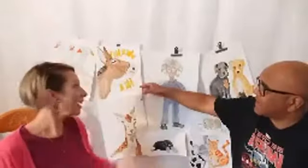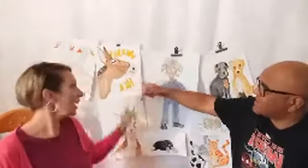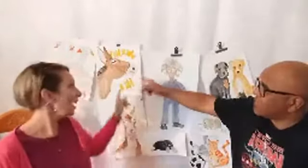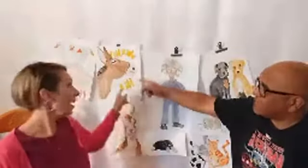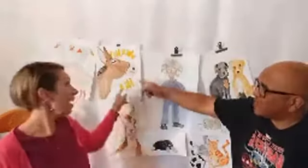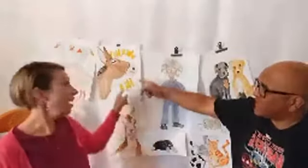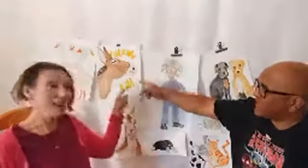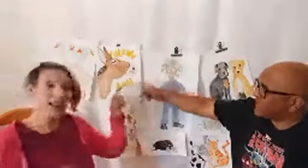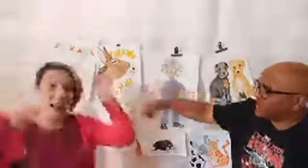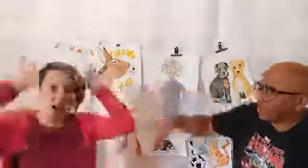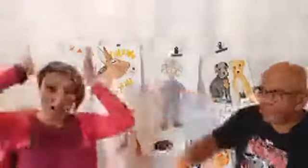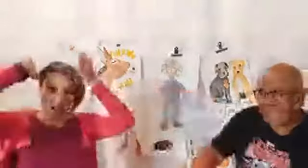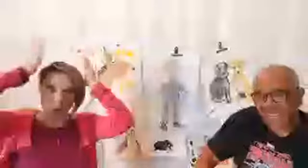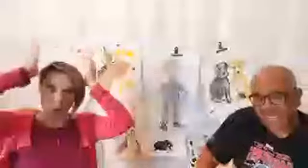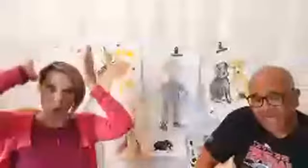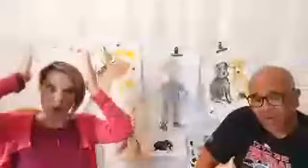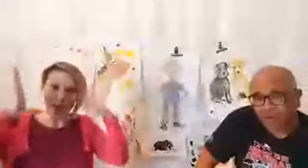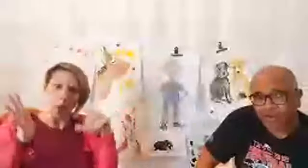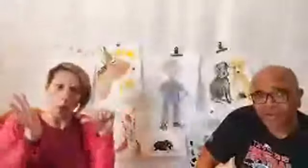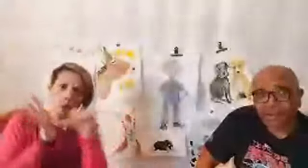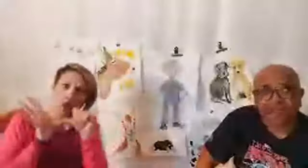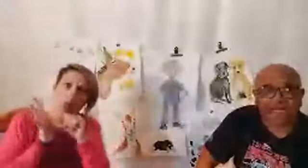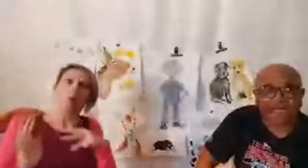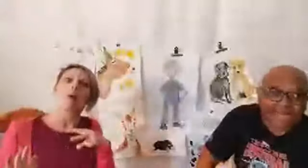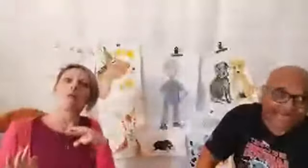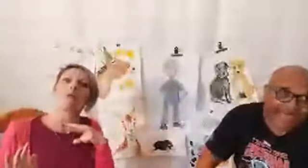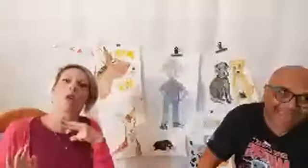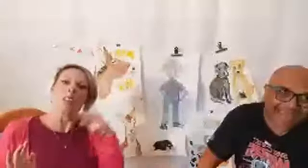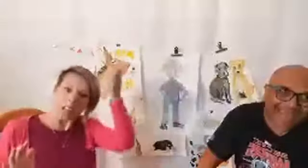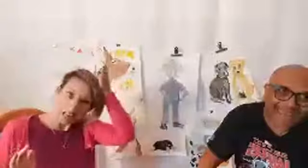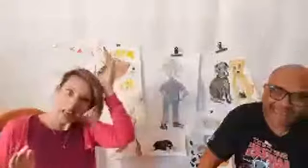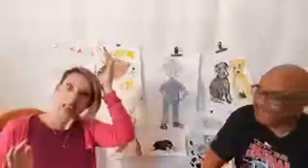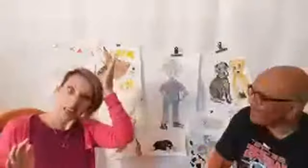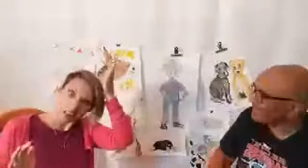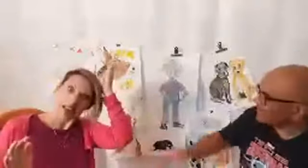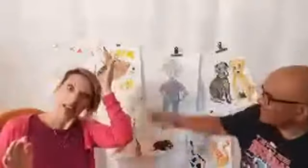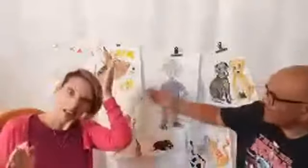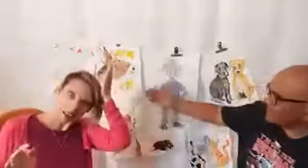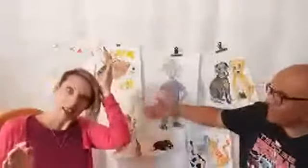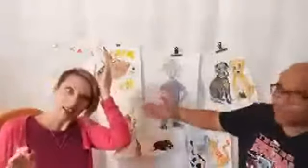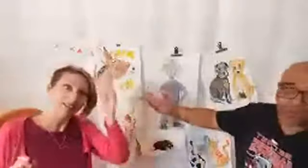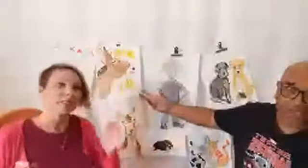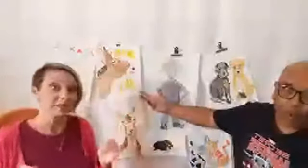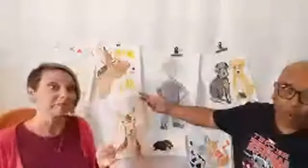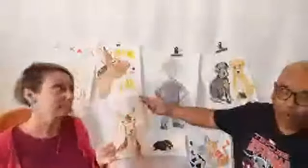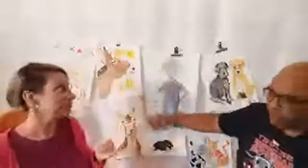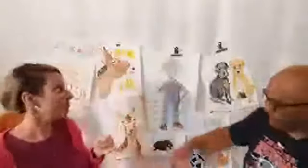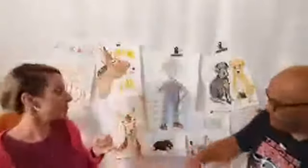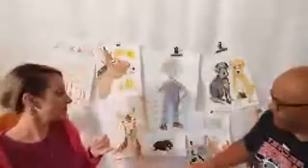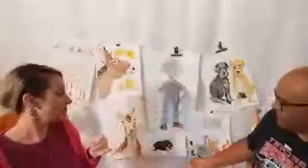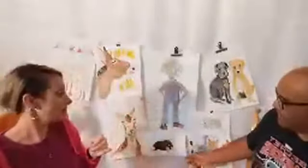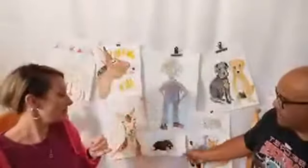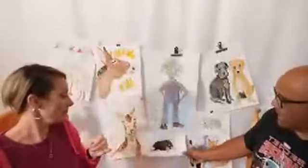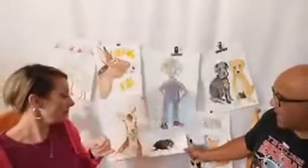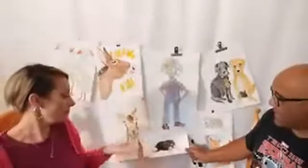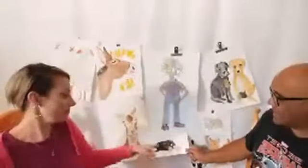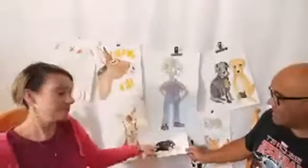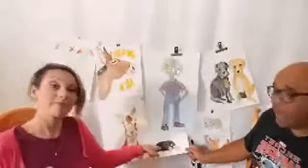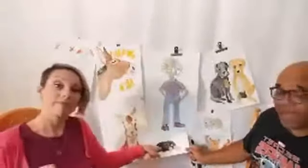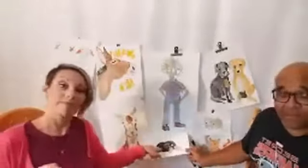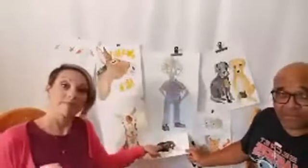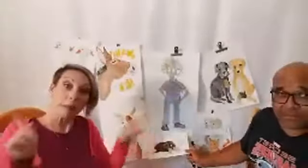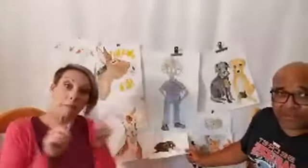And he's got a donkey that can't say hee-haw, it can only say hee-hee-hee-hee. It's lost its haw. And